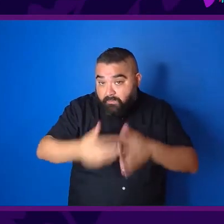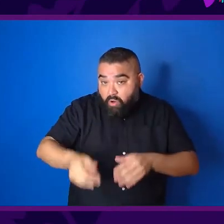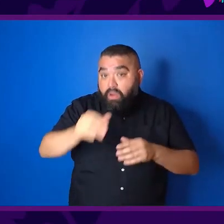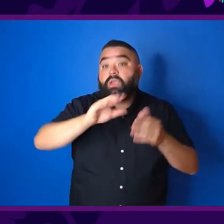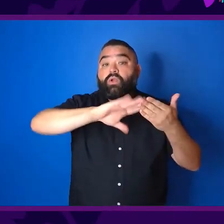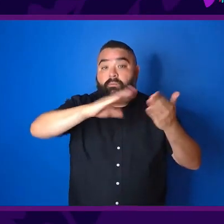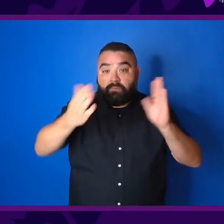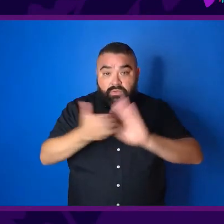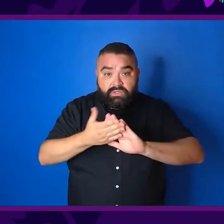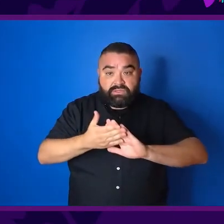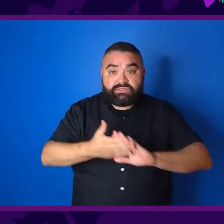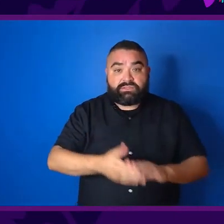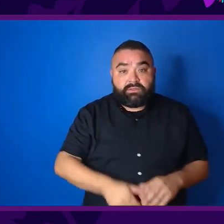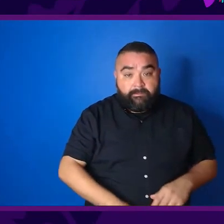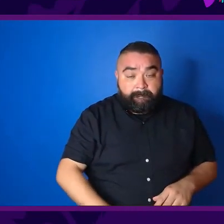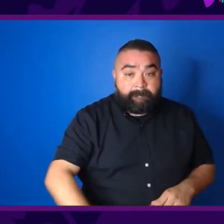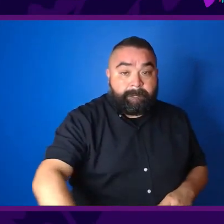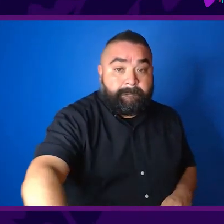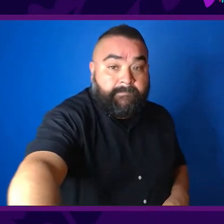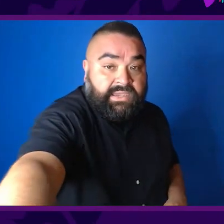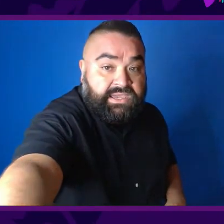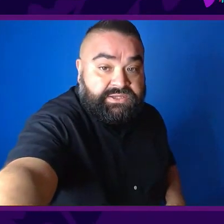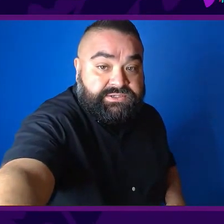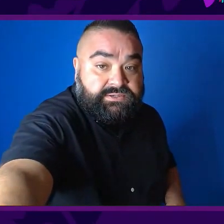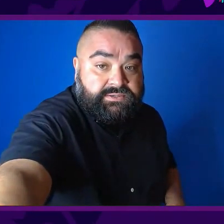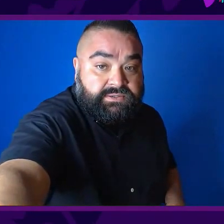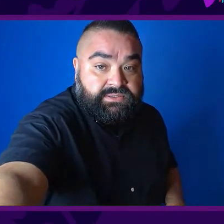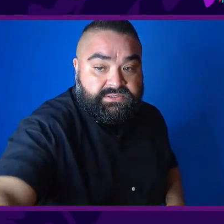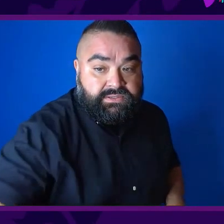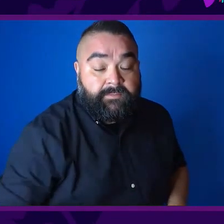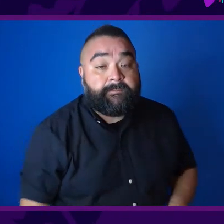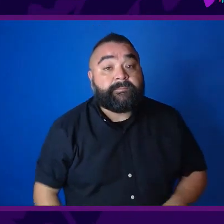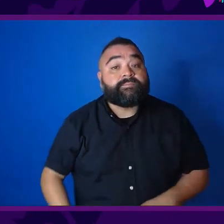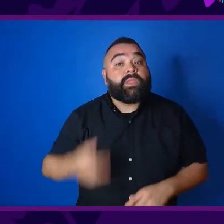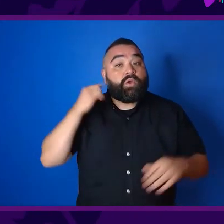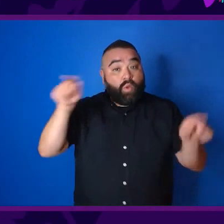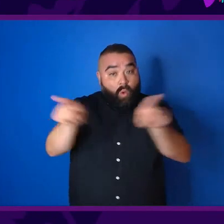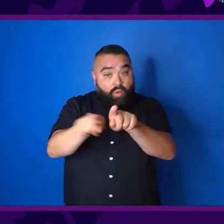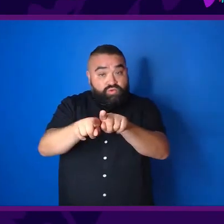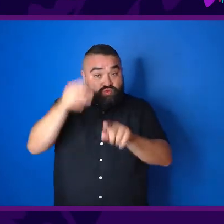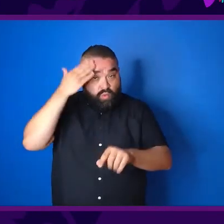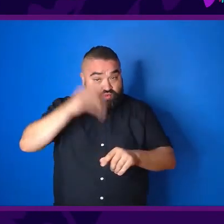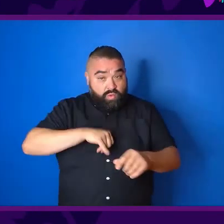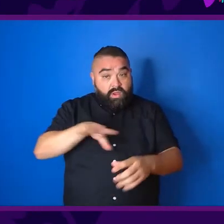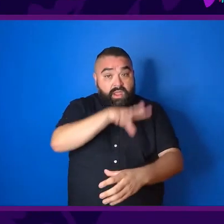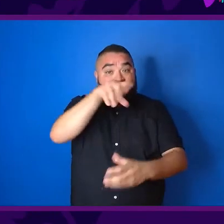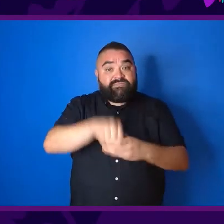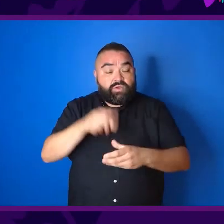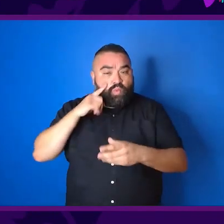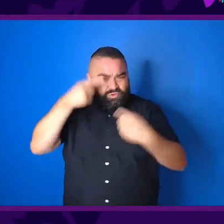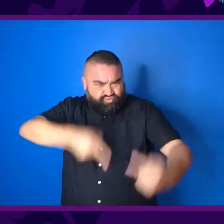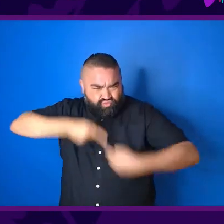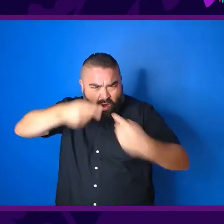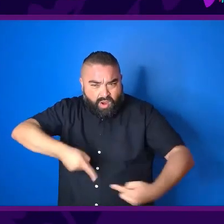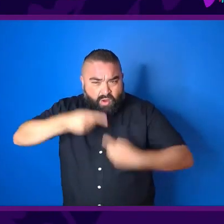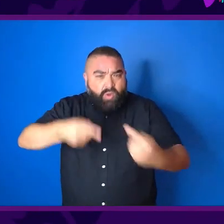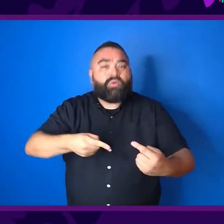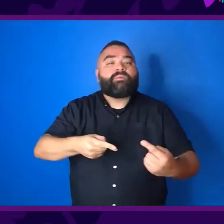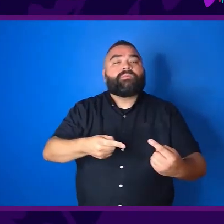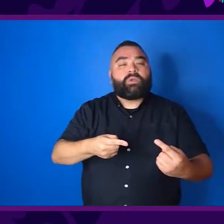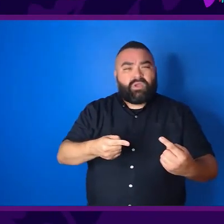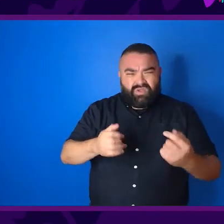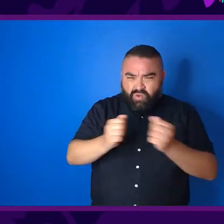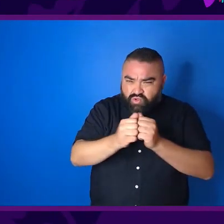privilege of not only growing up in that, but also being engaged in the struggles, whether it's Delano, Grape